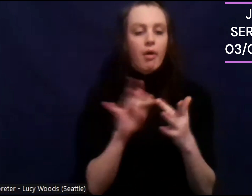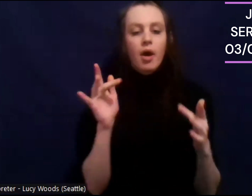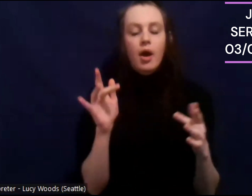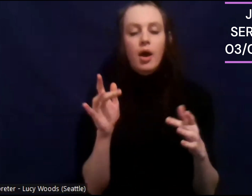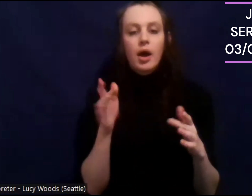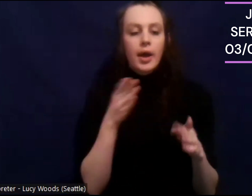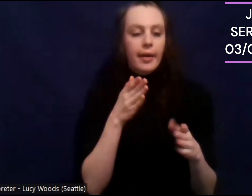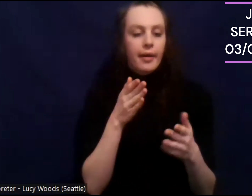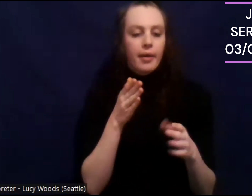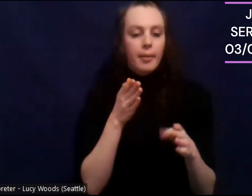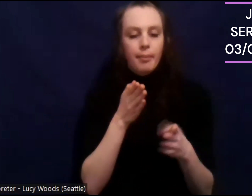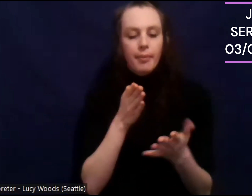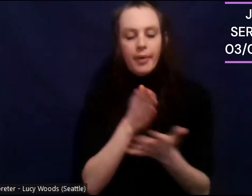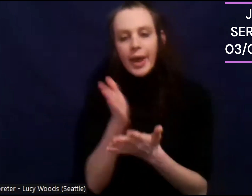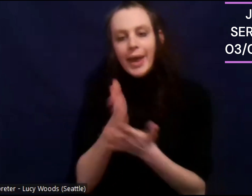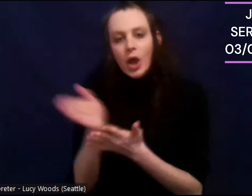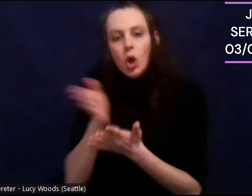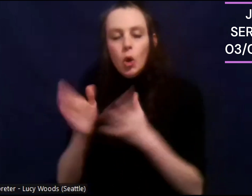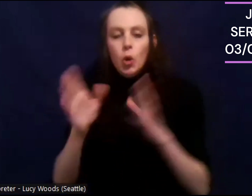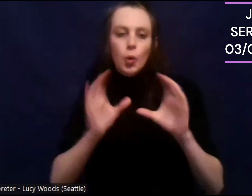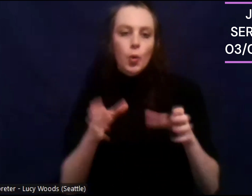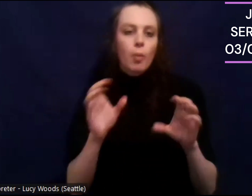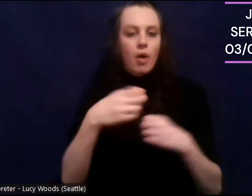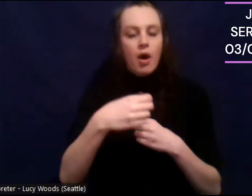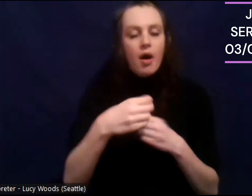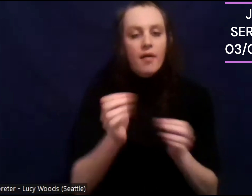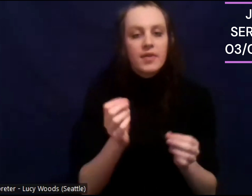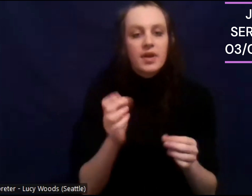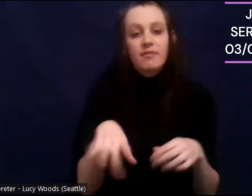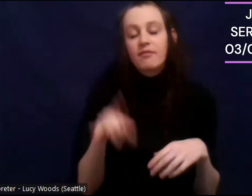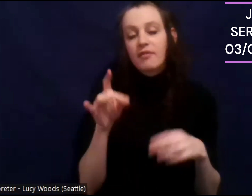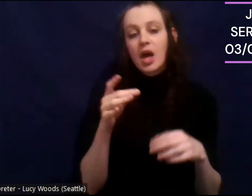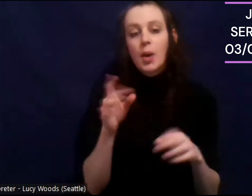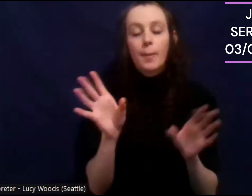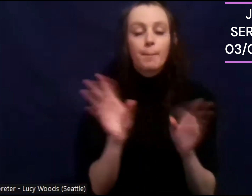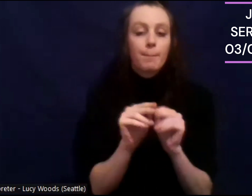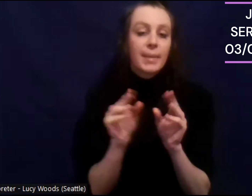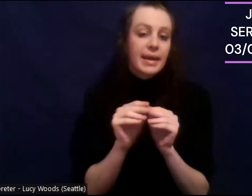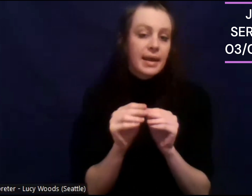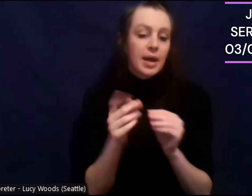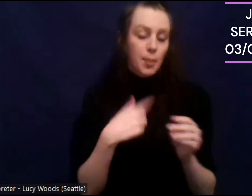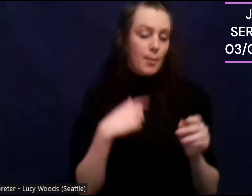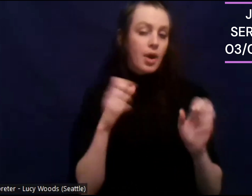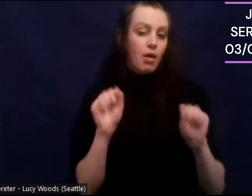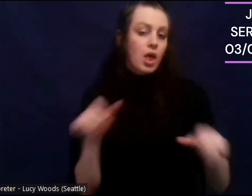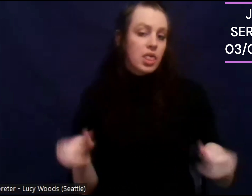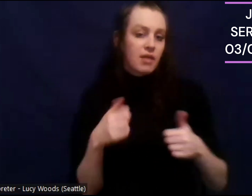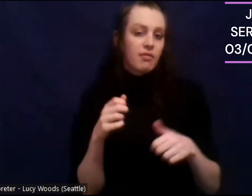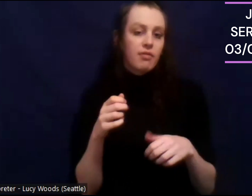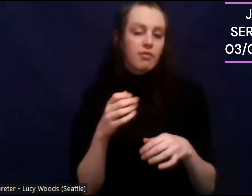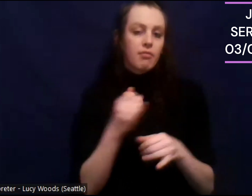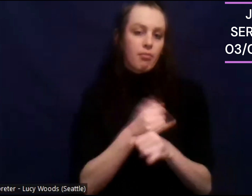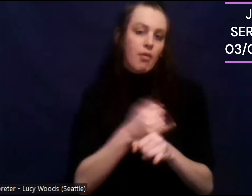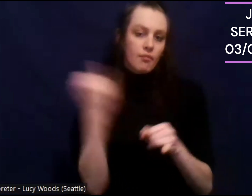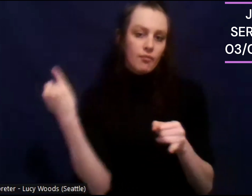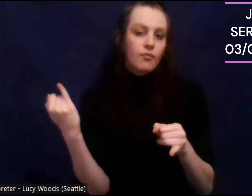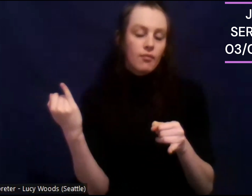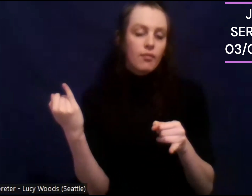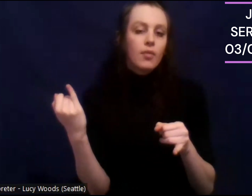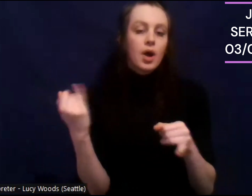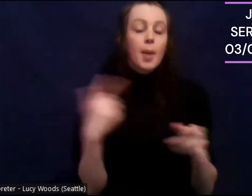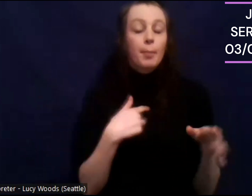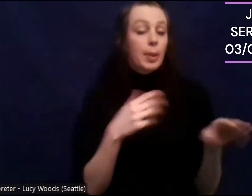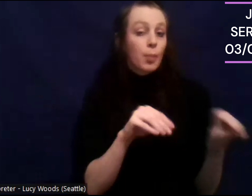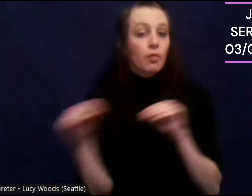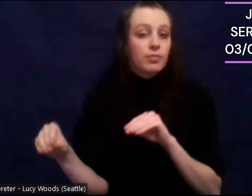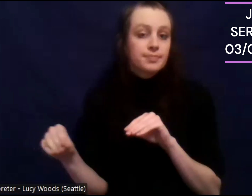I found a place where I could like live off base because I was a high enough rank at the time. And I moved. And when I got